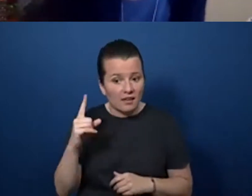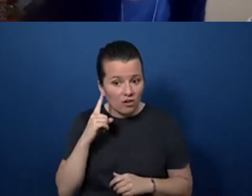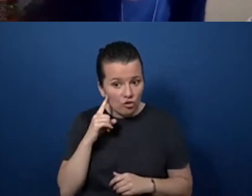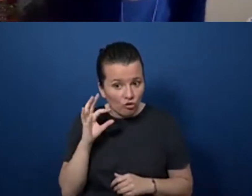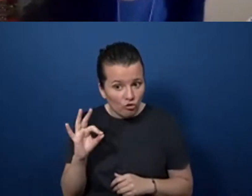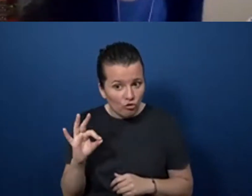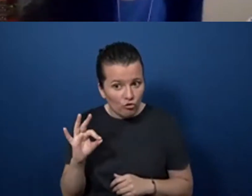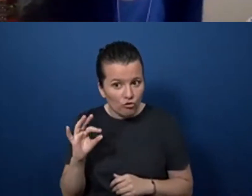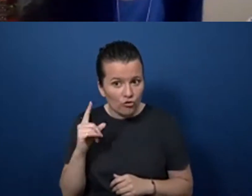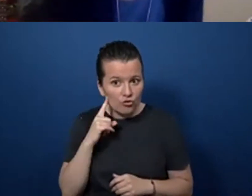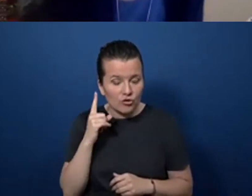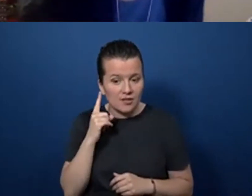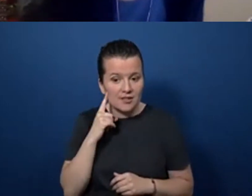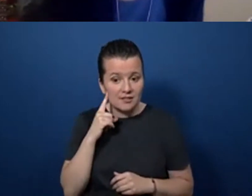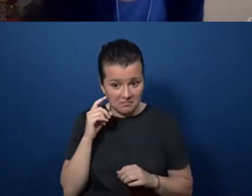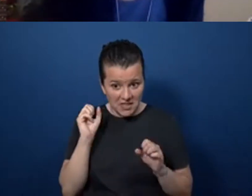Kiki Namuya?